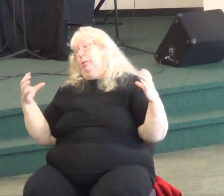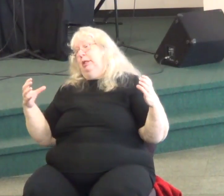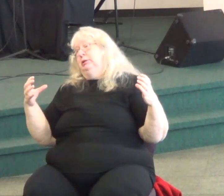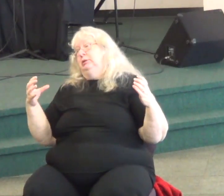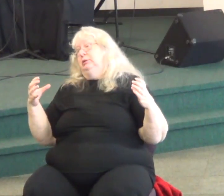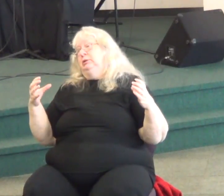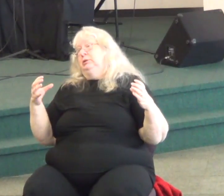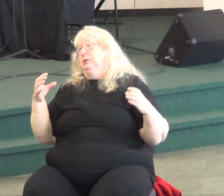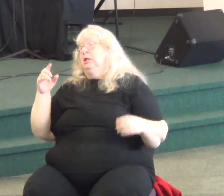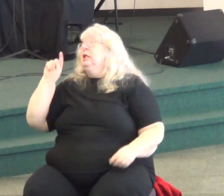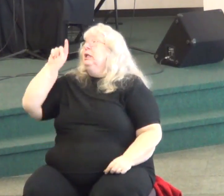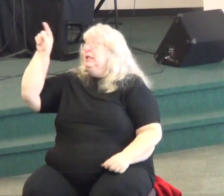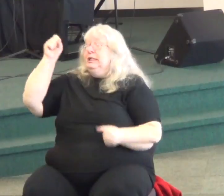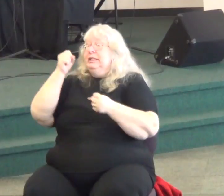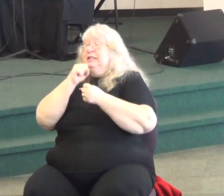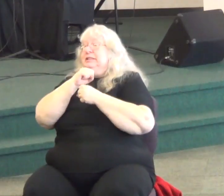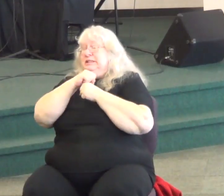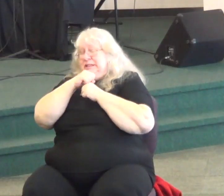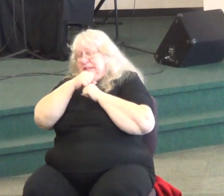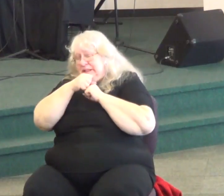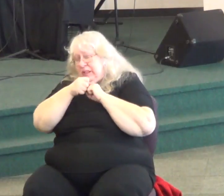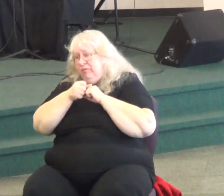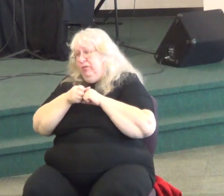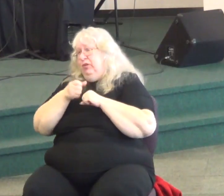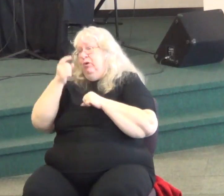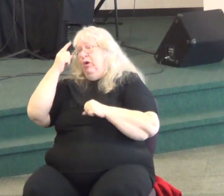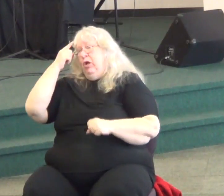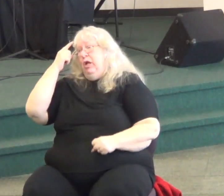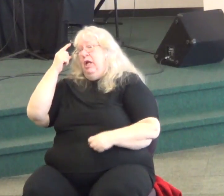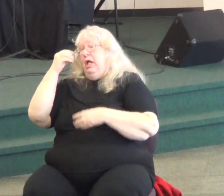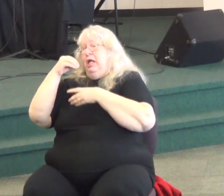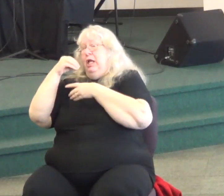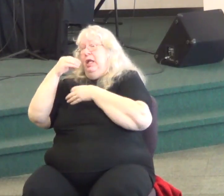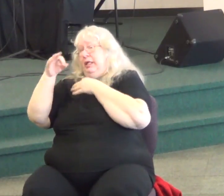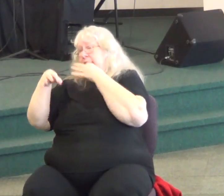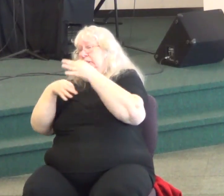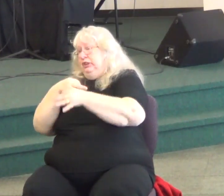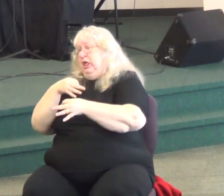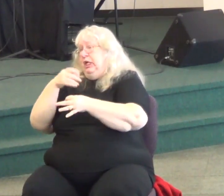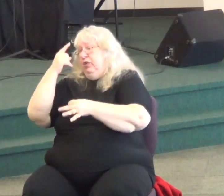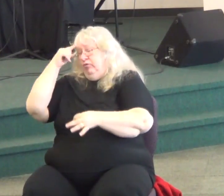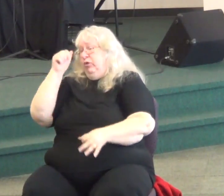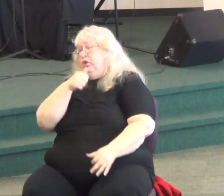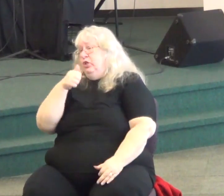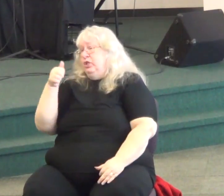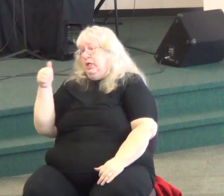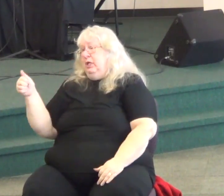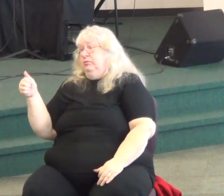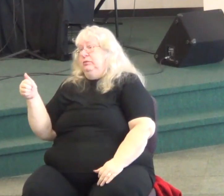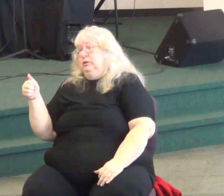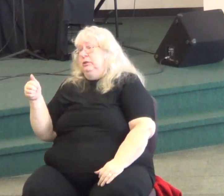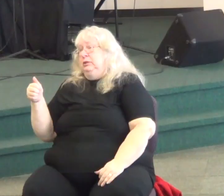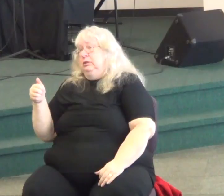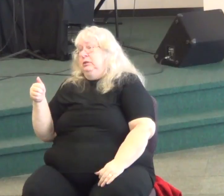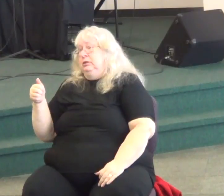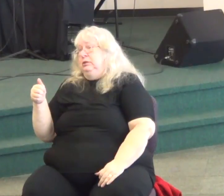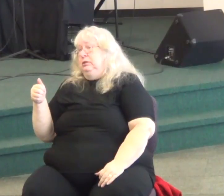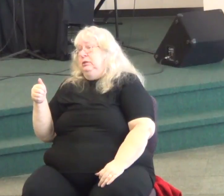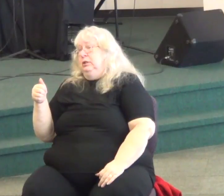your place and you owe him nothing. All he wants you to do is believe he is Lord and King of